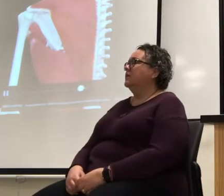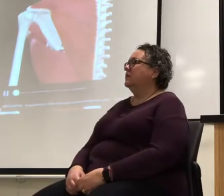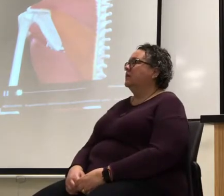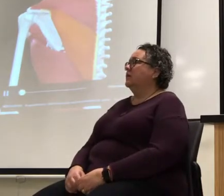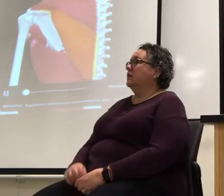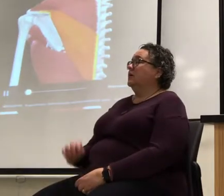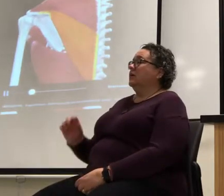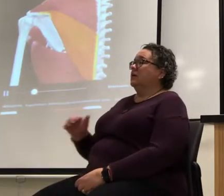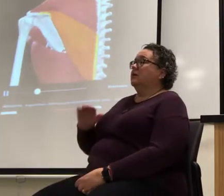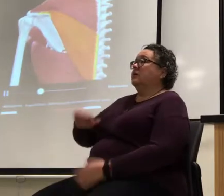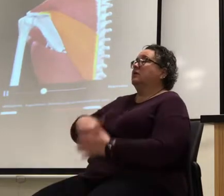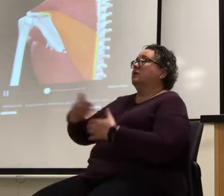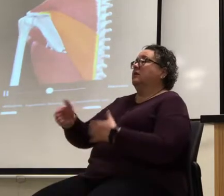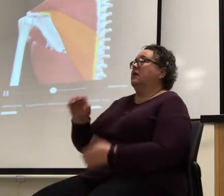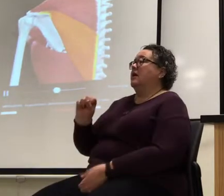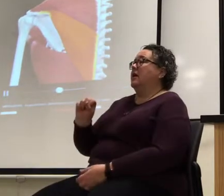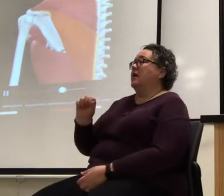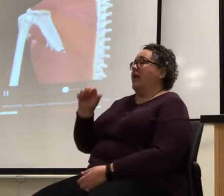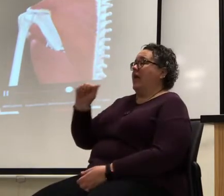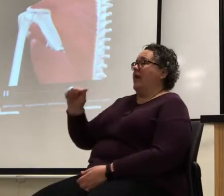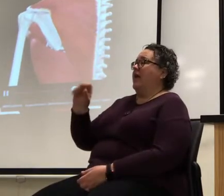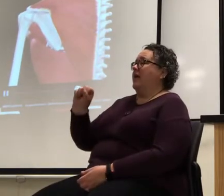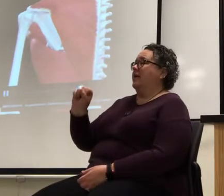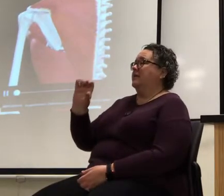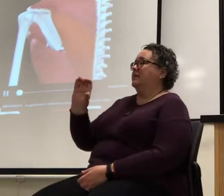So the ascending part